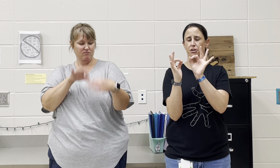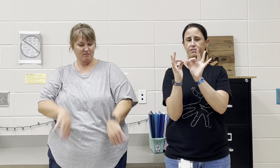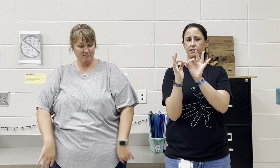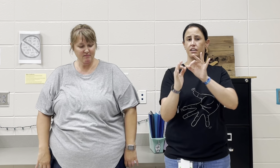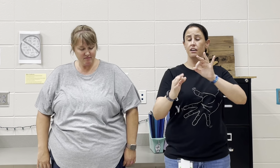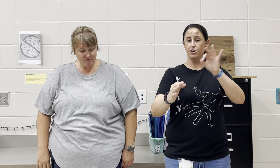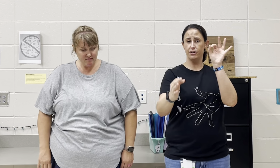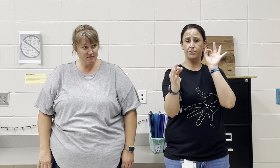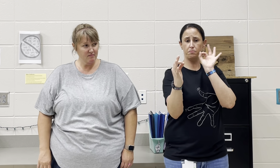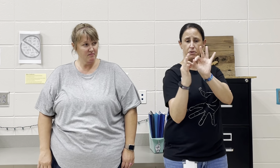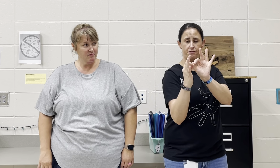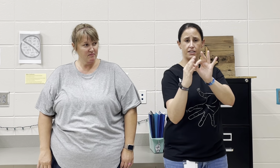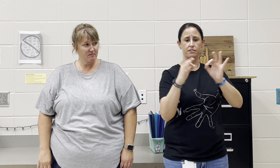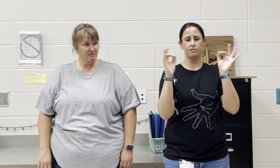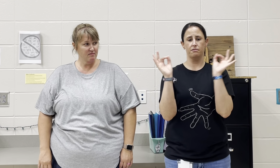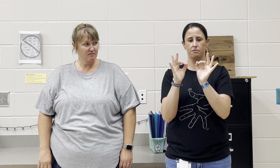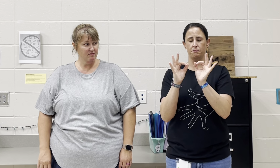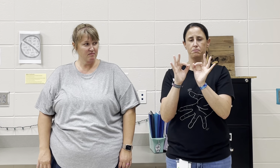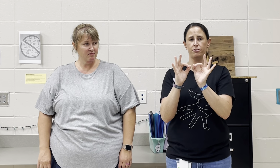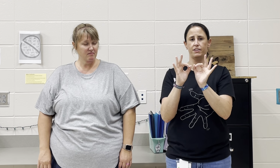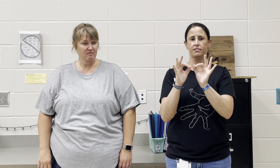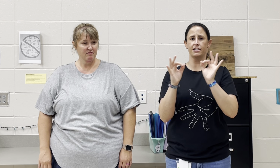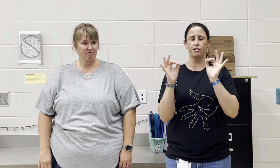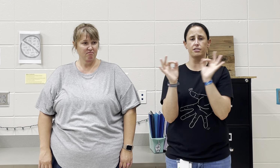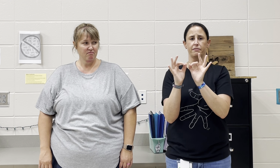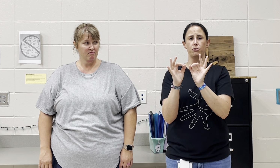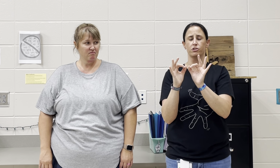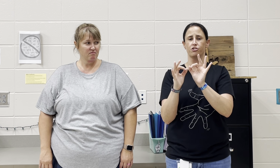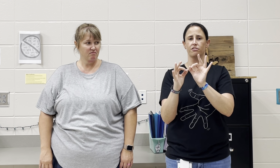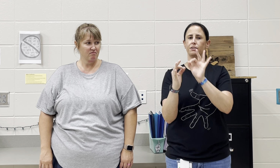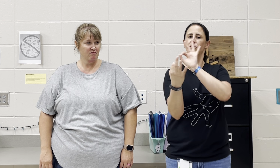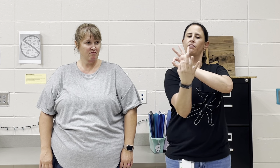perfect. You could do perfect, perfect. I know some of you were struggling with like